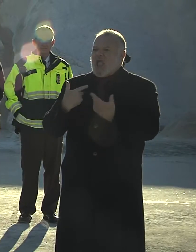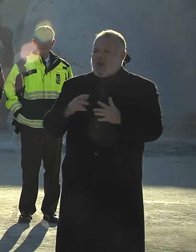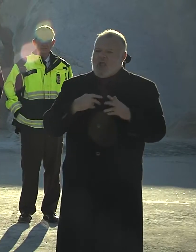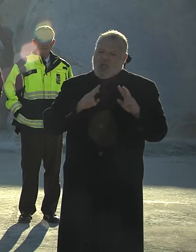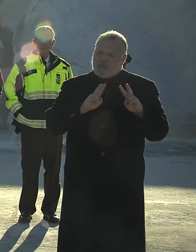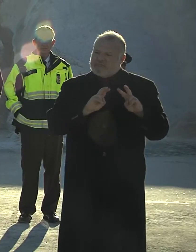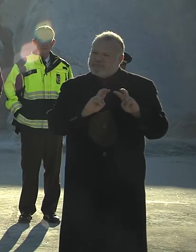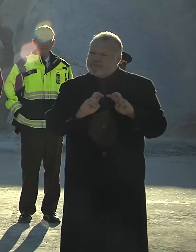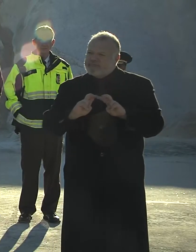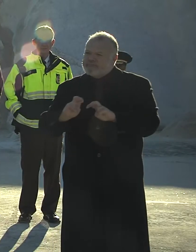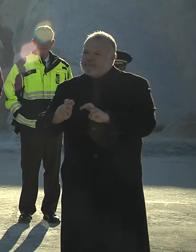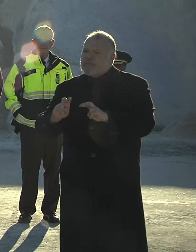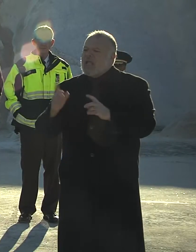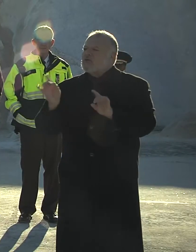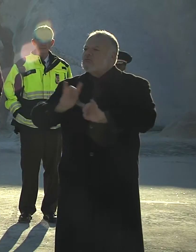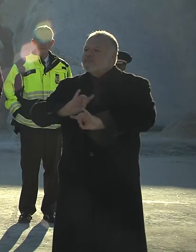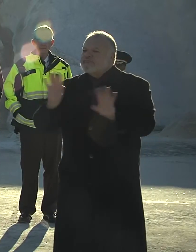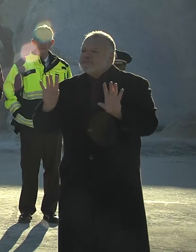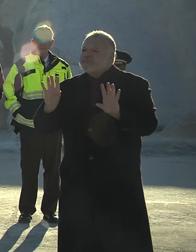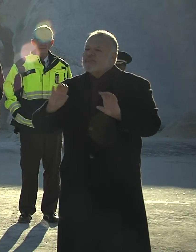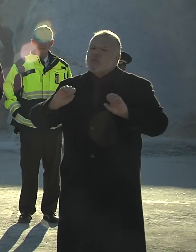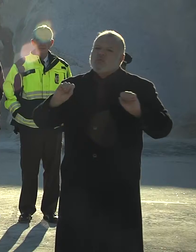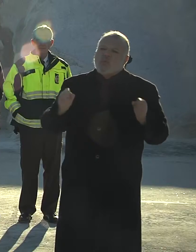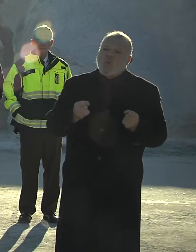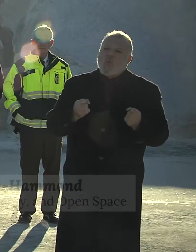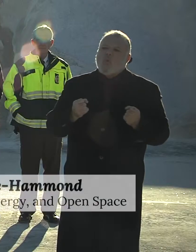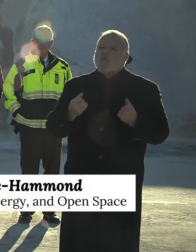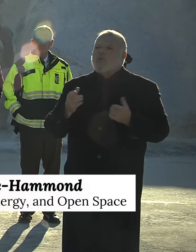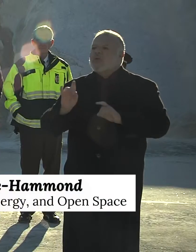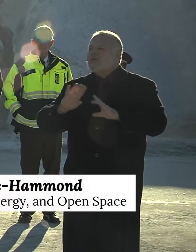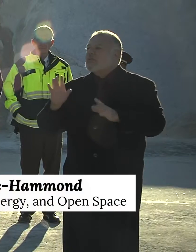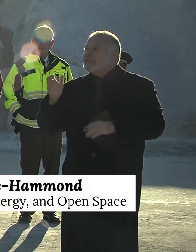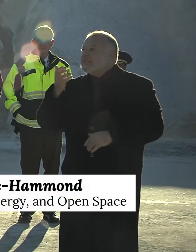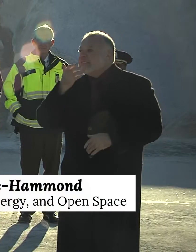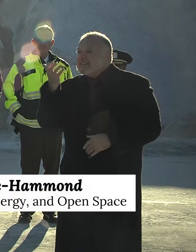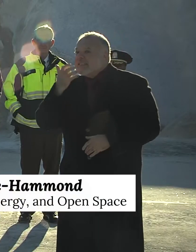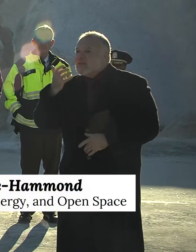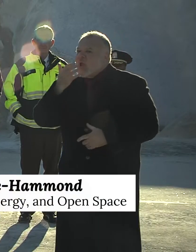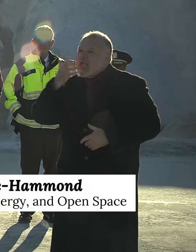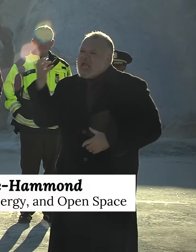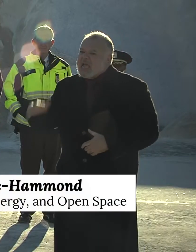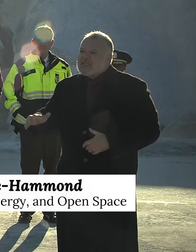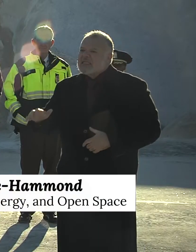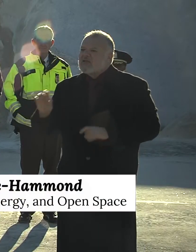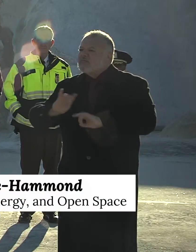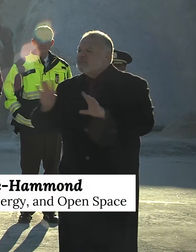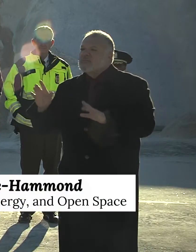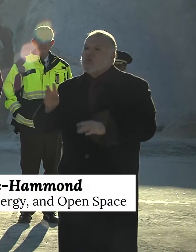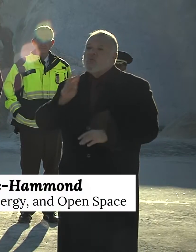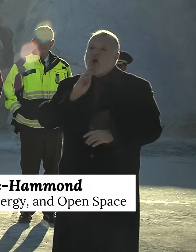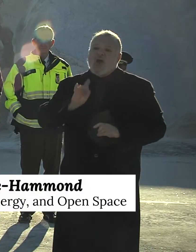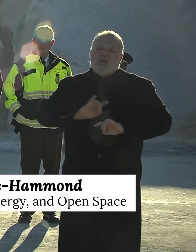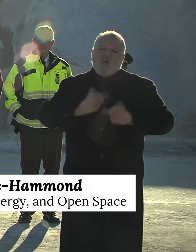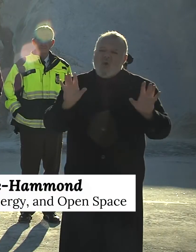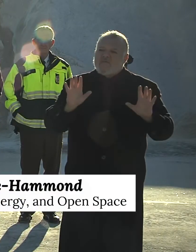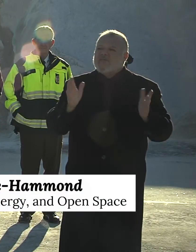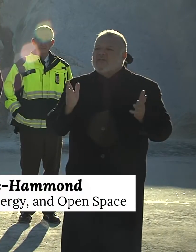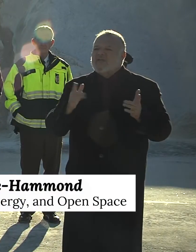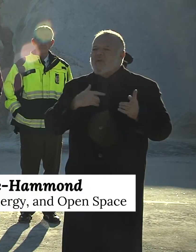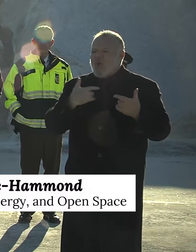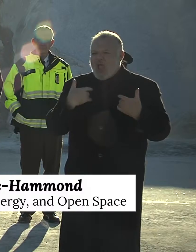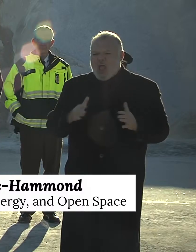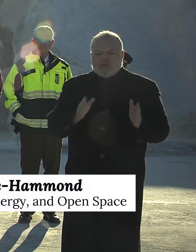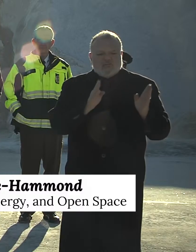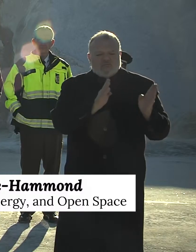at extreme cold and storm surges. Really thankful to co-chair that with our Chief